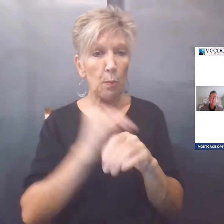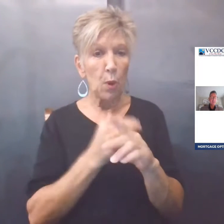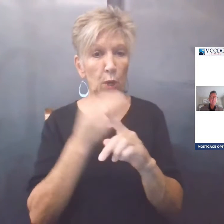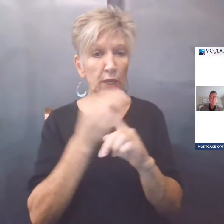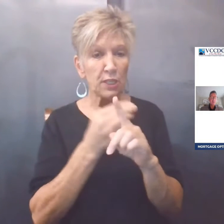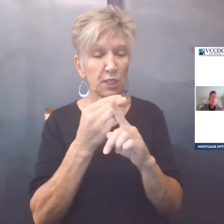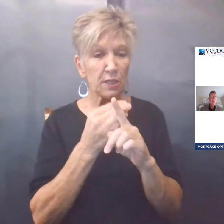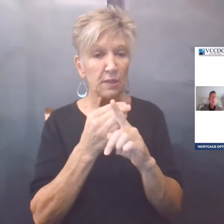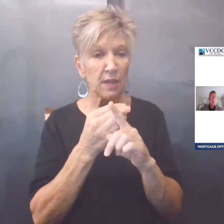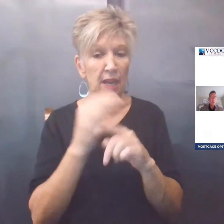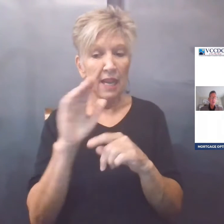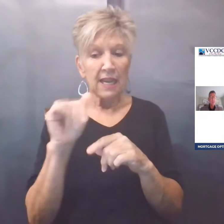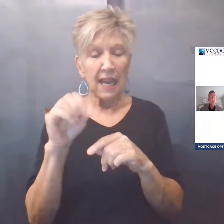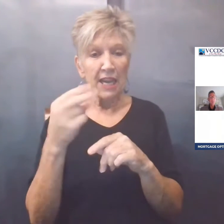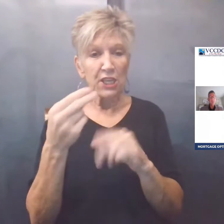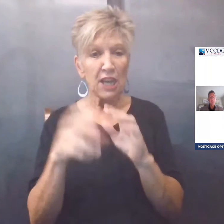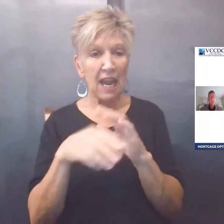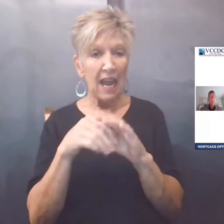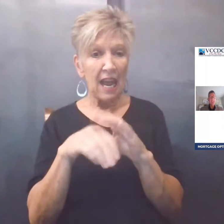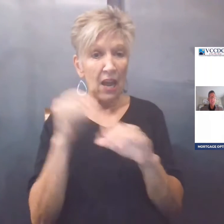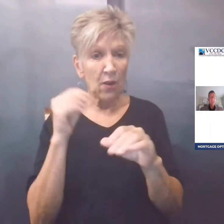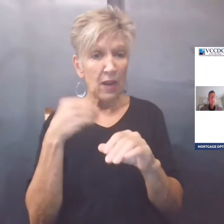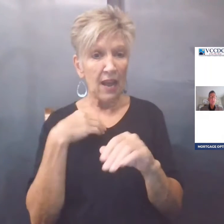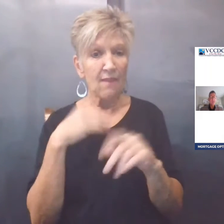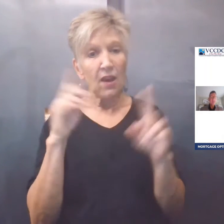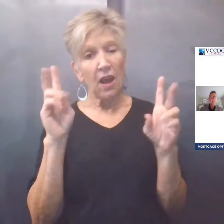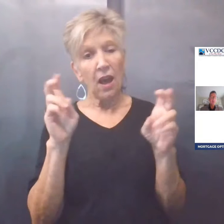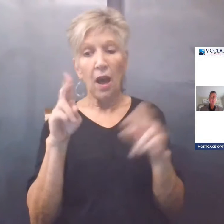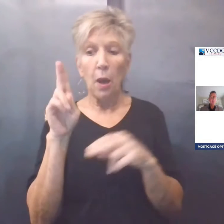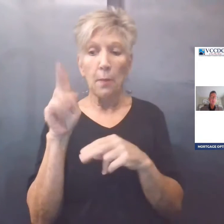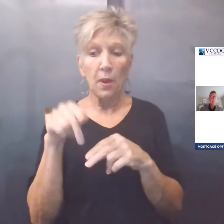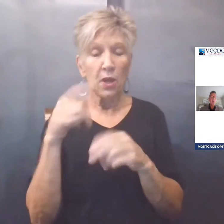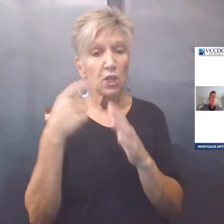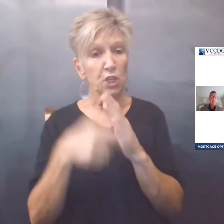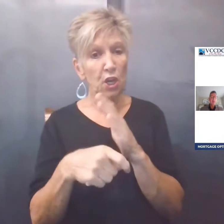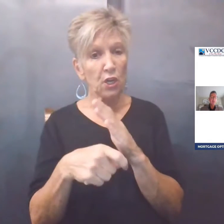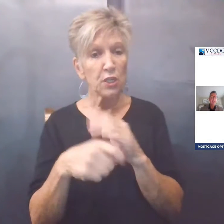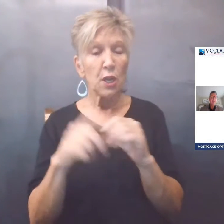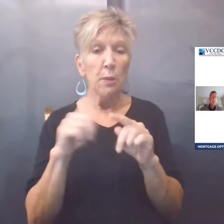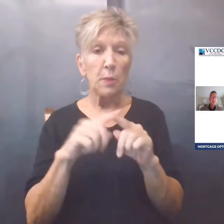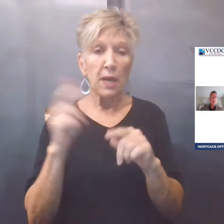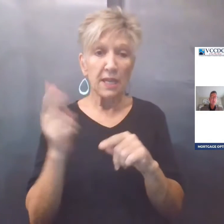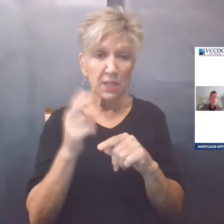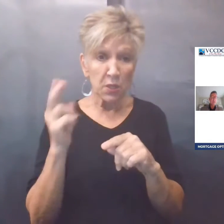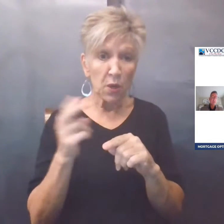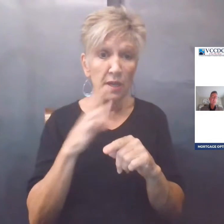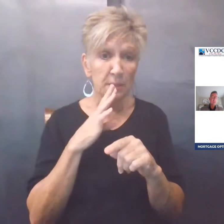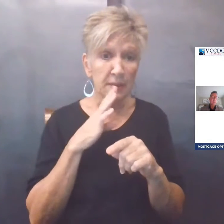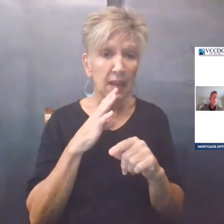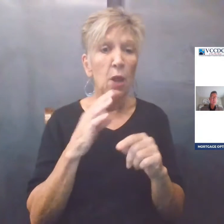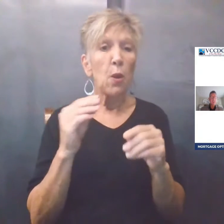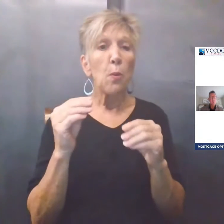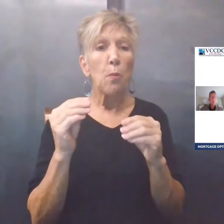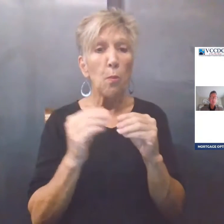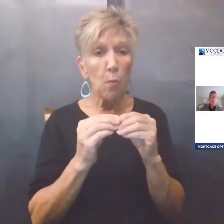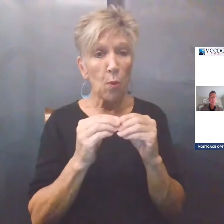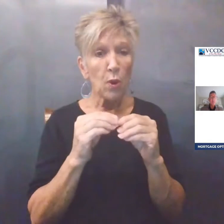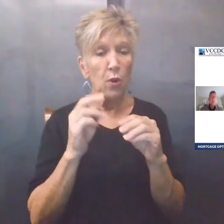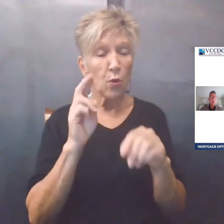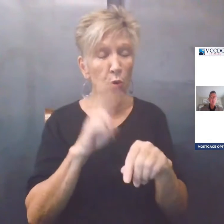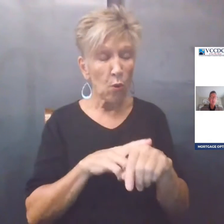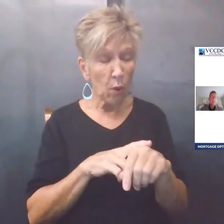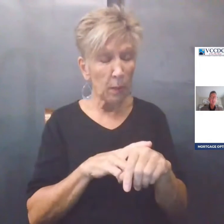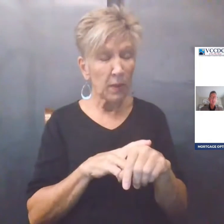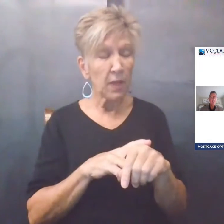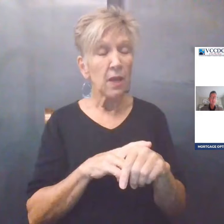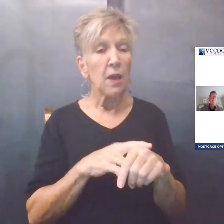out, you typically have an upcharge. But historically speaking, that's normally been a better rate than a home equity or a Heloc. So some people have